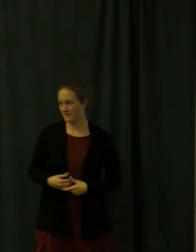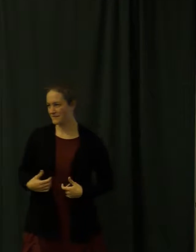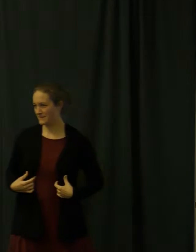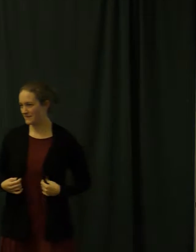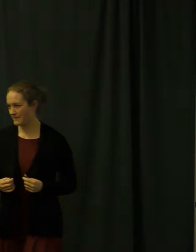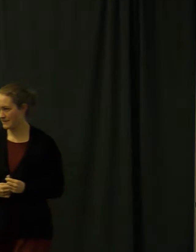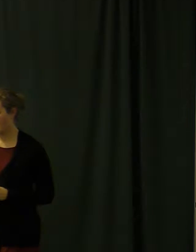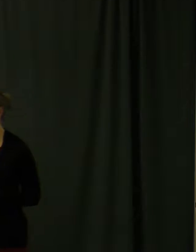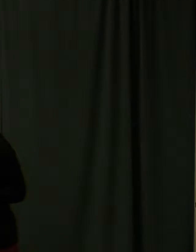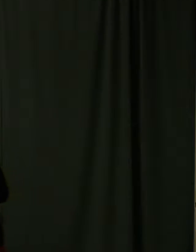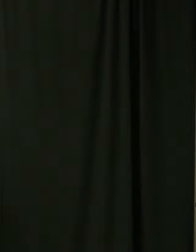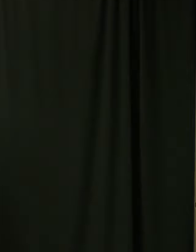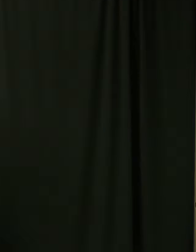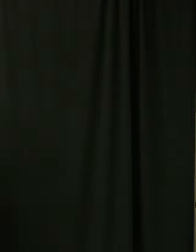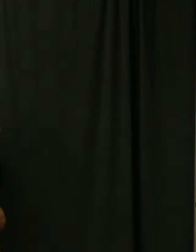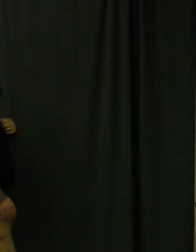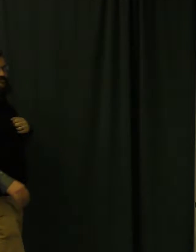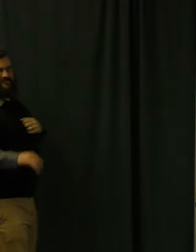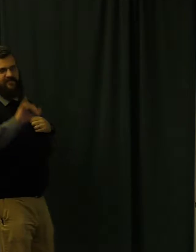bet that's